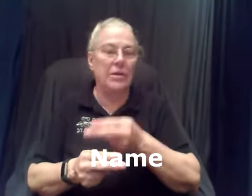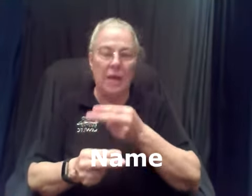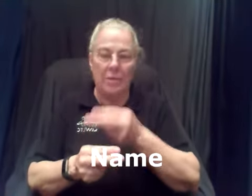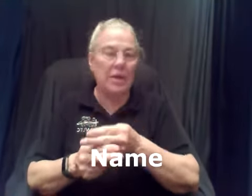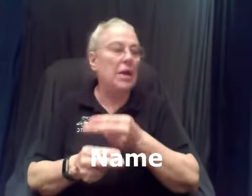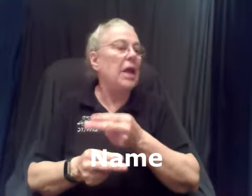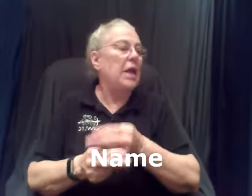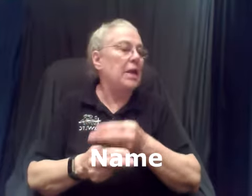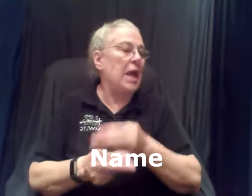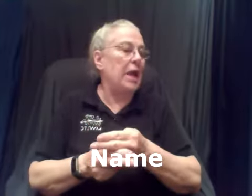non-dominant. Name.